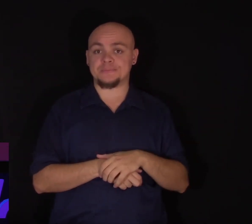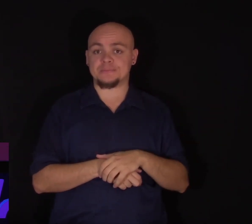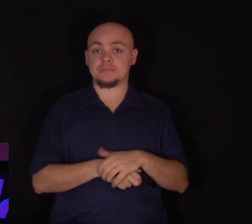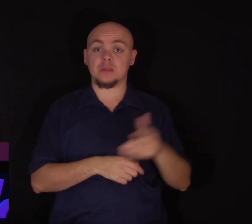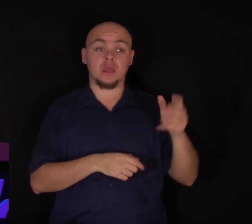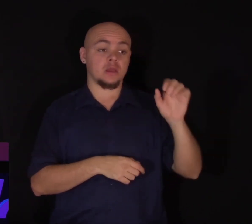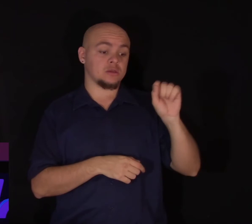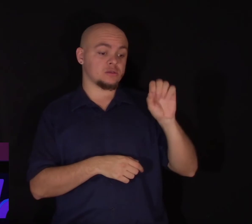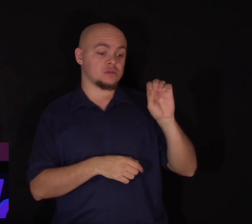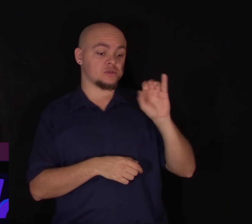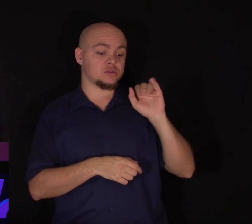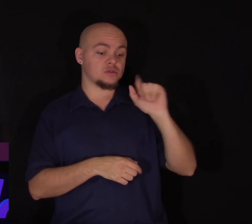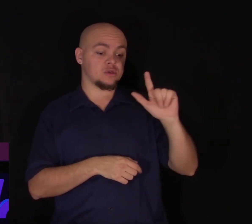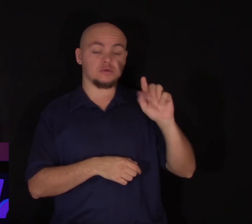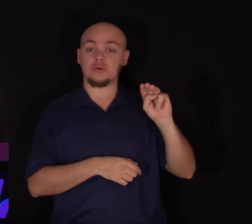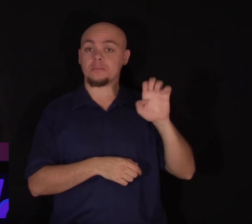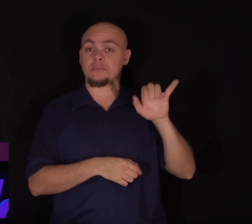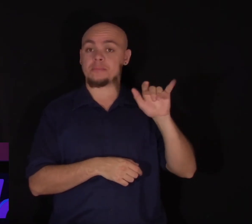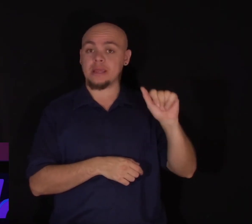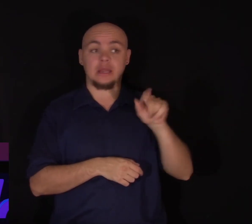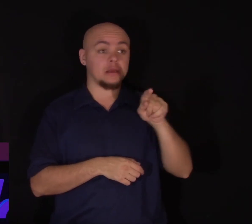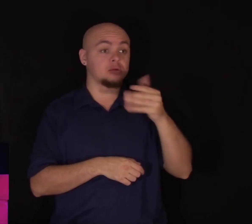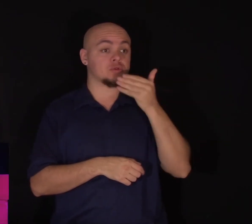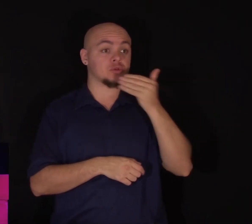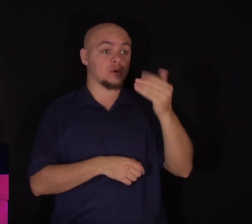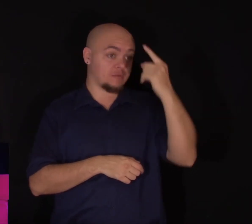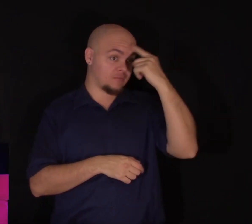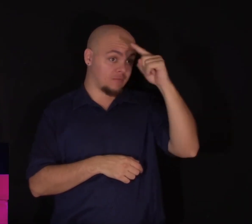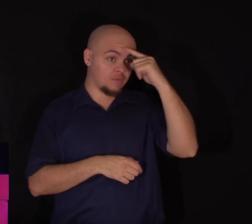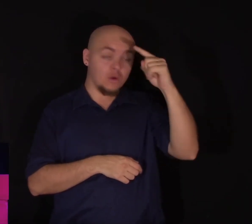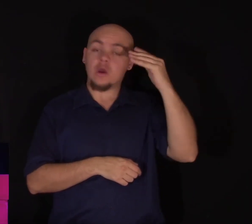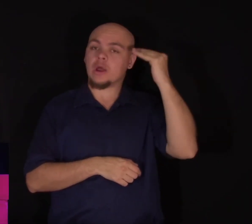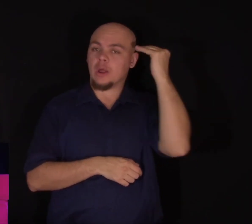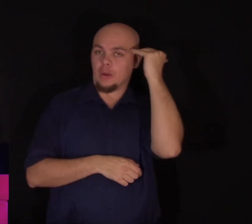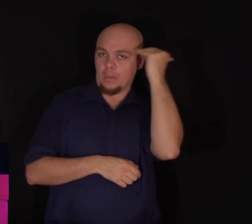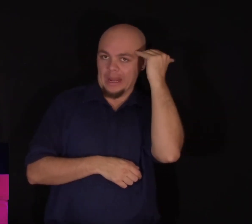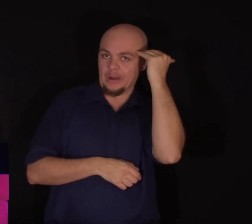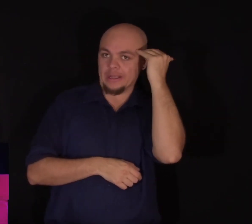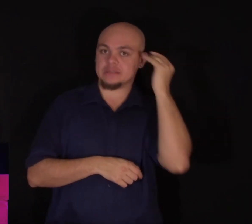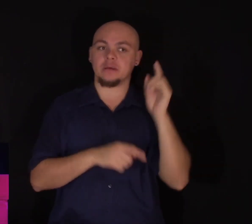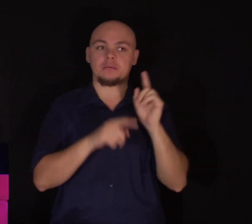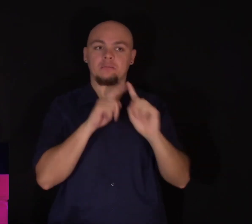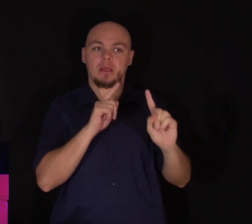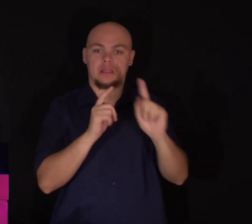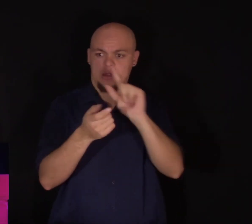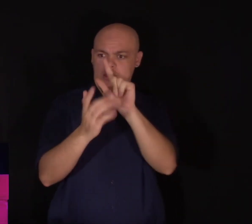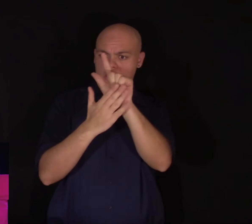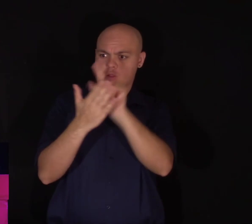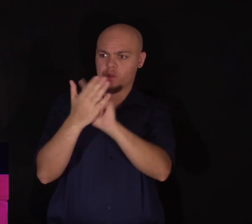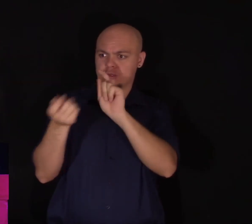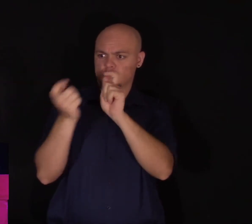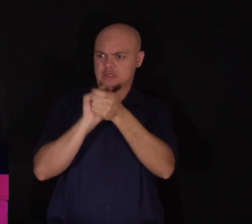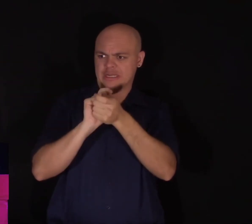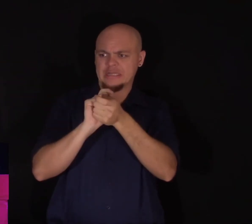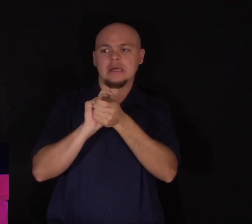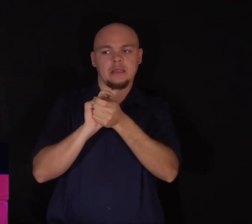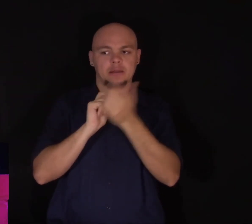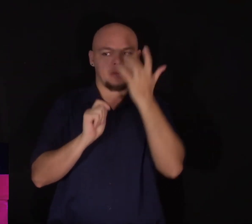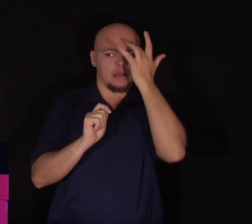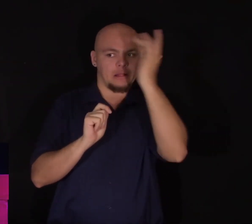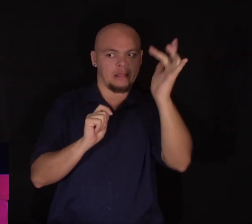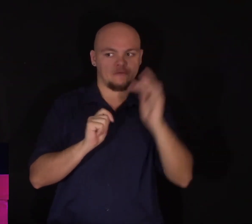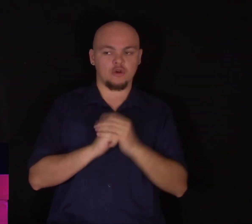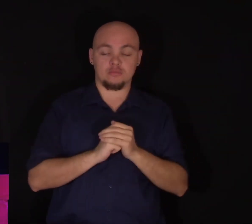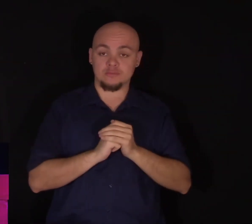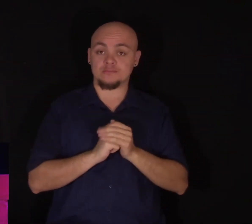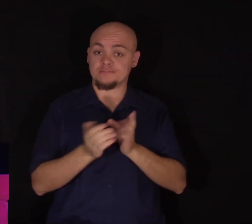social media and shouting about it on there was great for awareness, but it wasn't going to change the law. I had to get really clever and strategic. And to do that, I had to be really